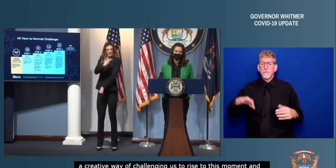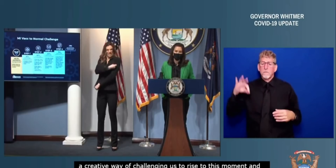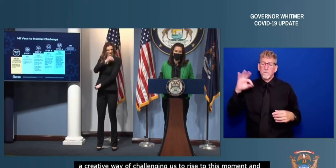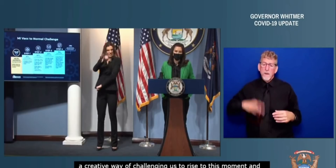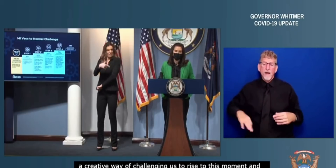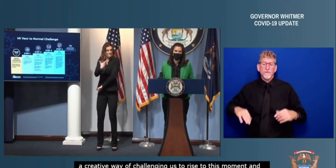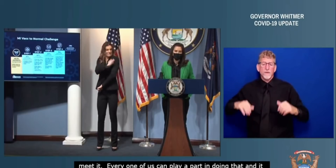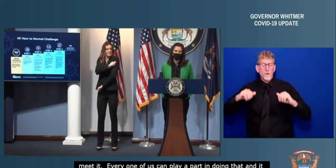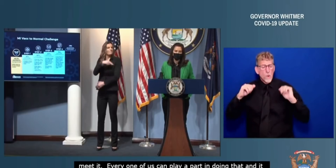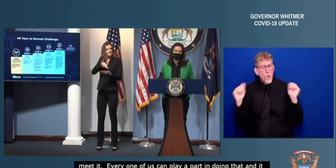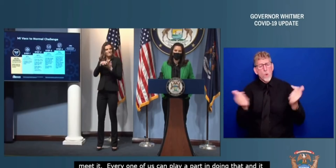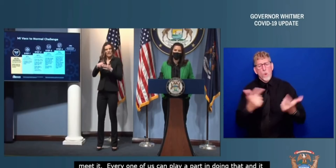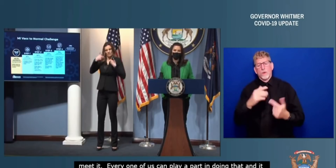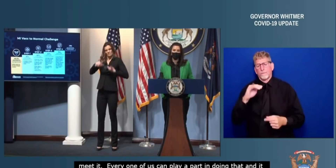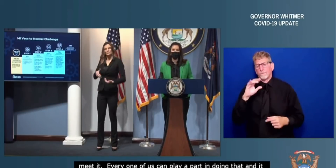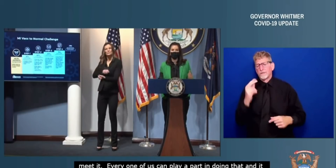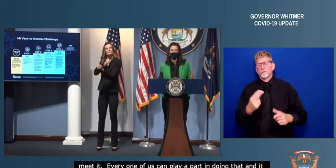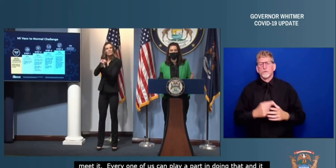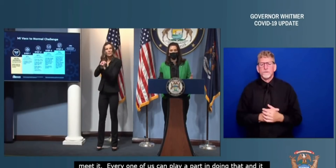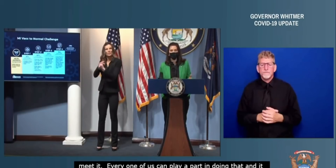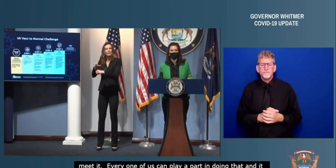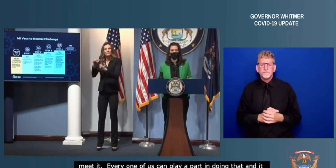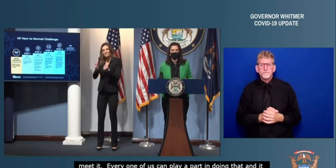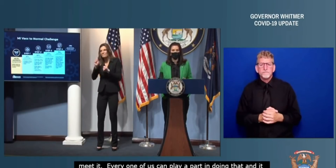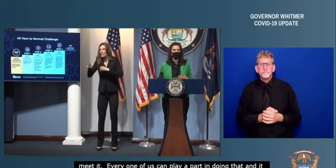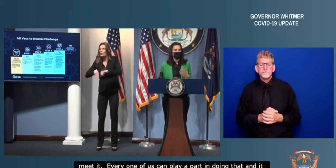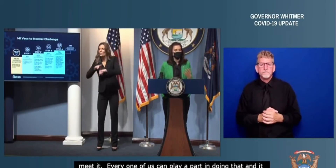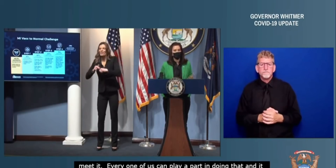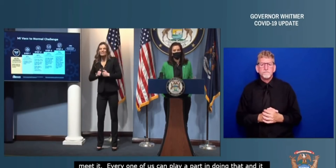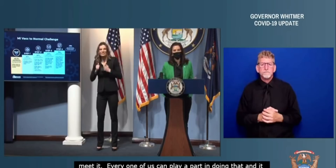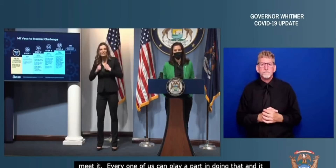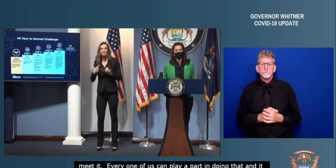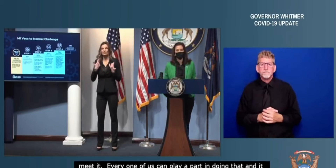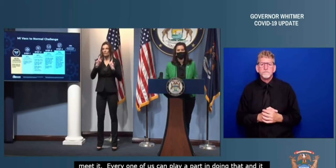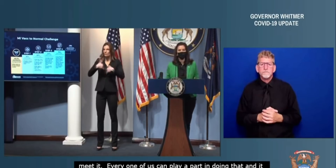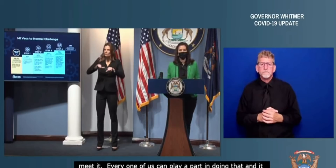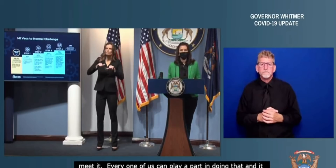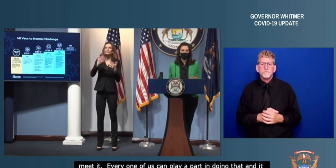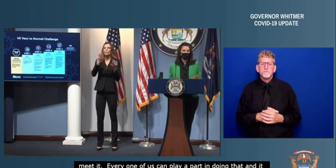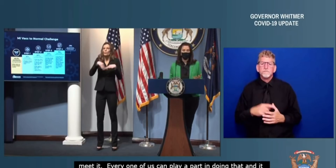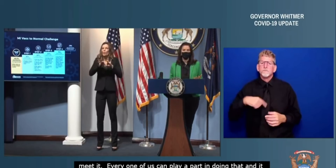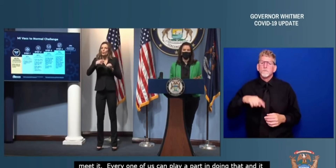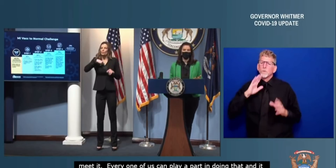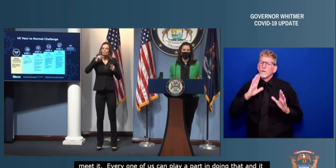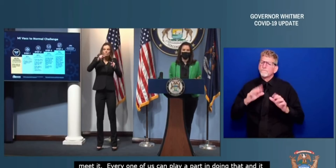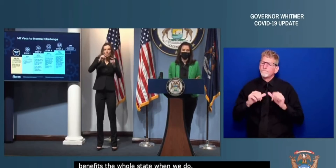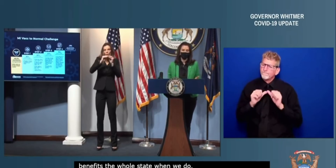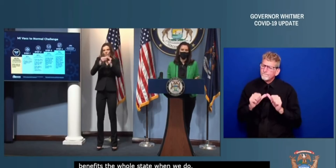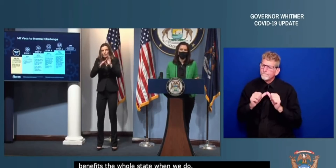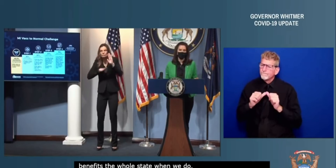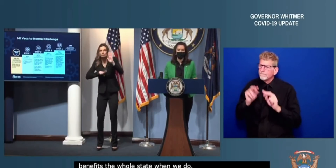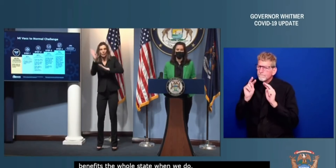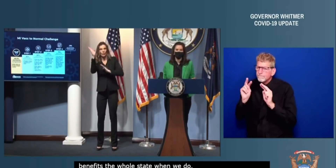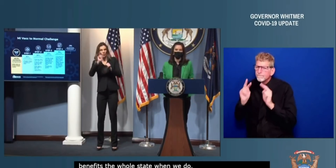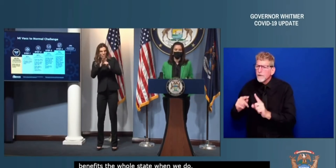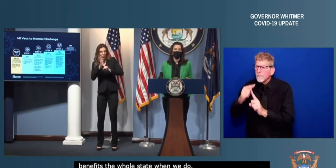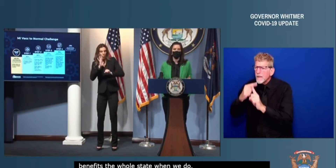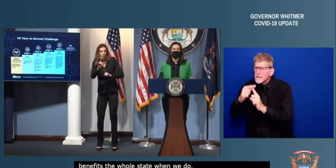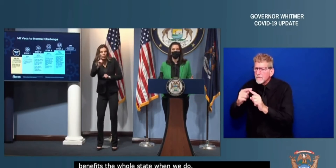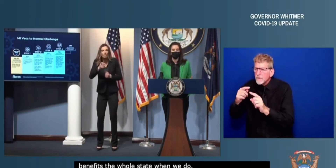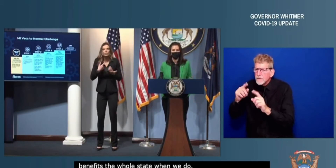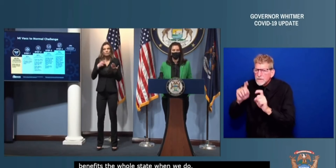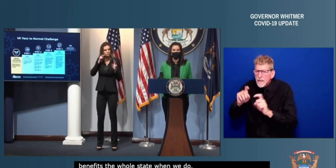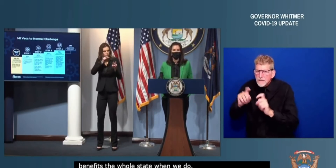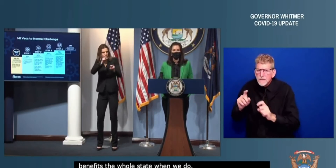we believe that this will continue to watch, of course, positivity rates, will continue to watch variants. We're very concerned. The whole world should be concerned about